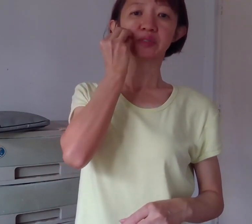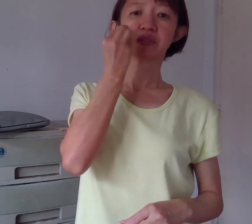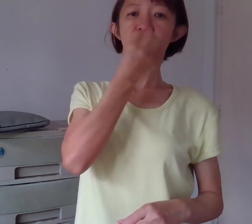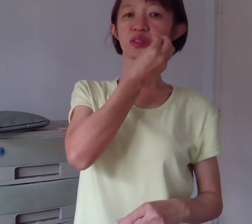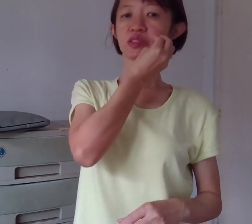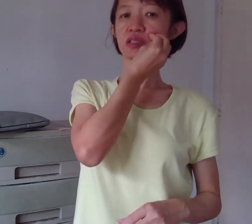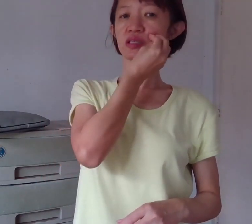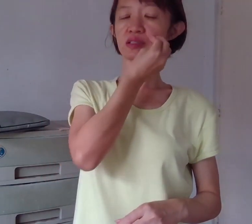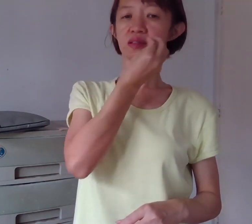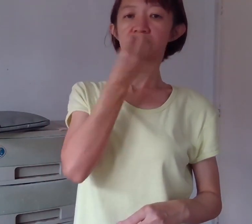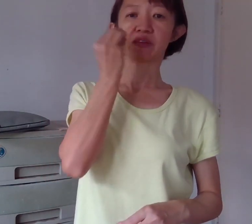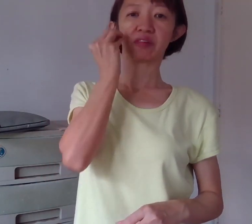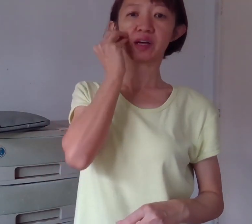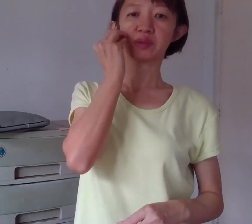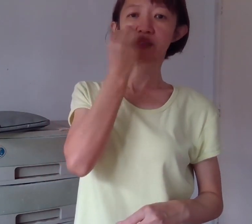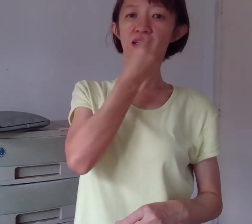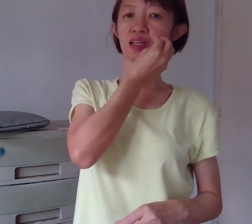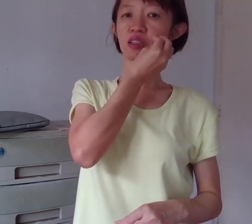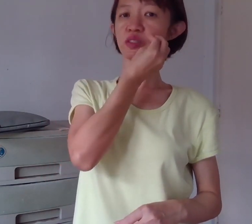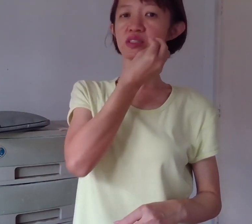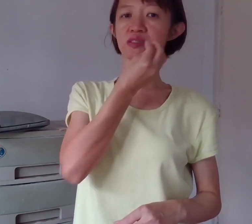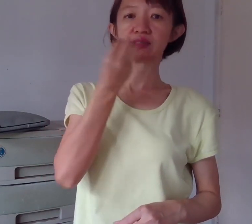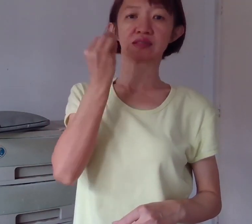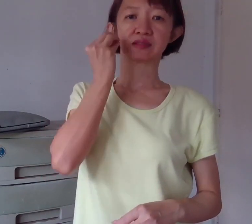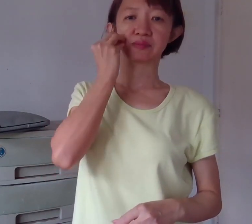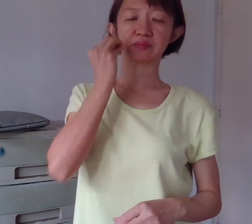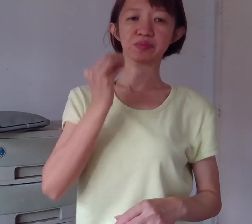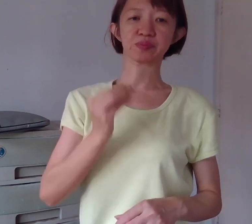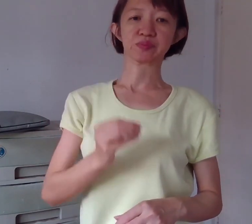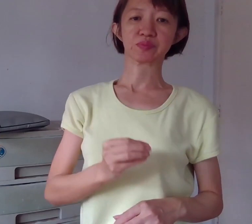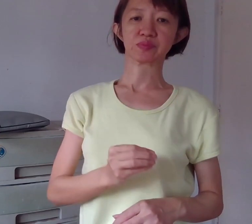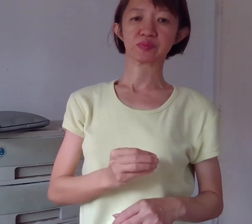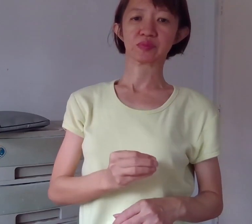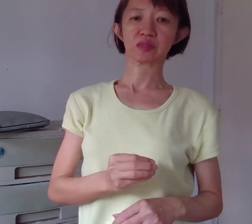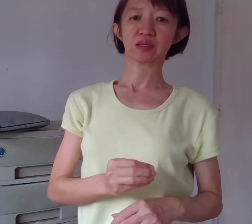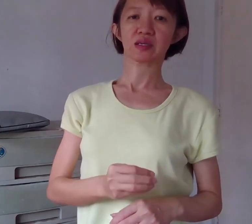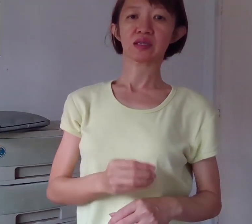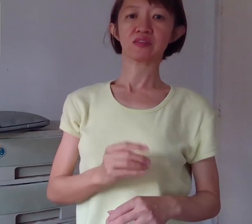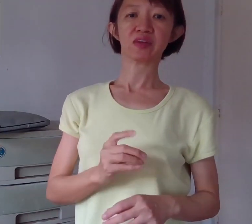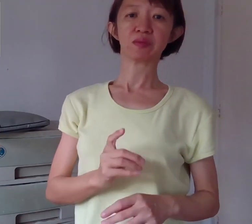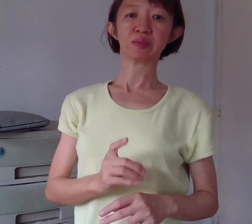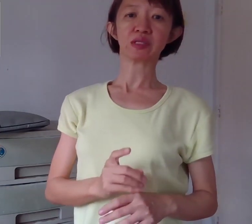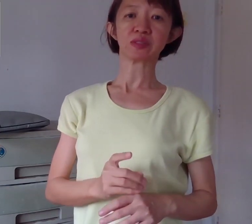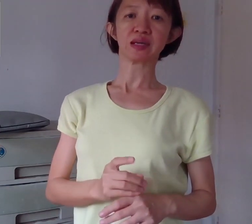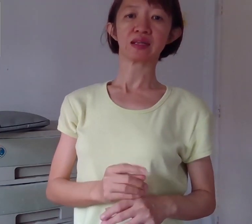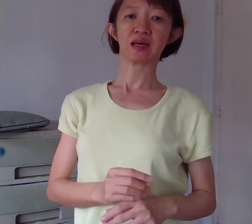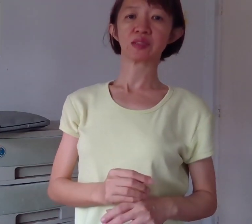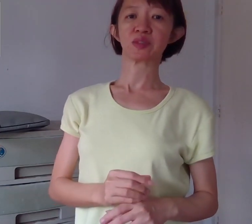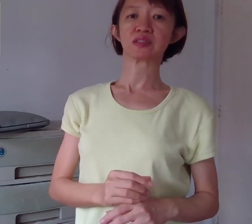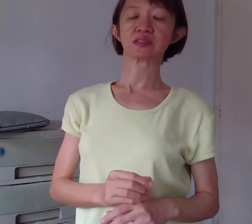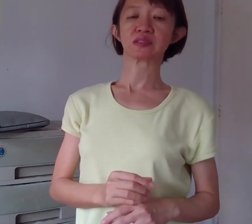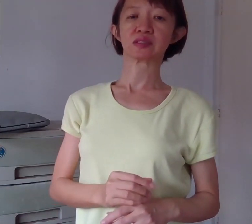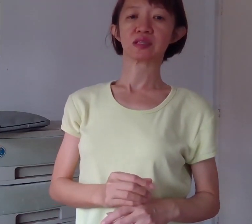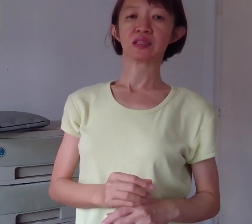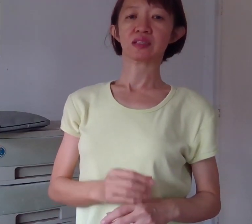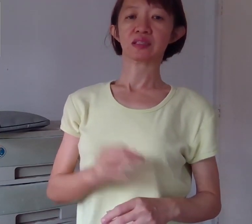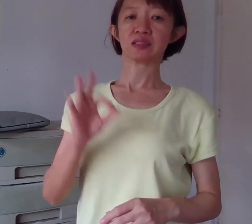it on your cheek. Flower, like rosy cheeks. In Filipino Sign Language,